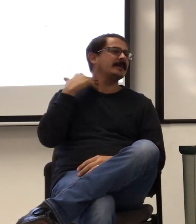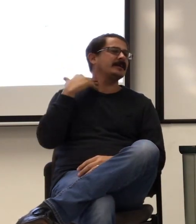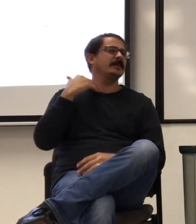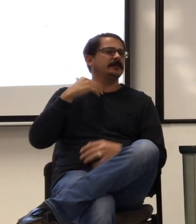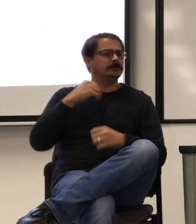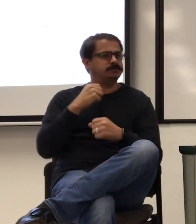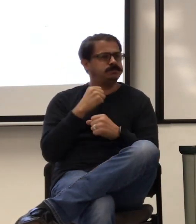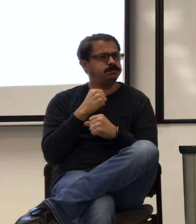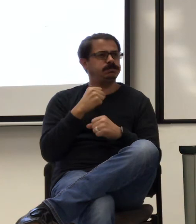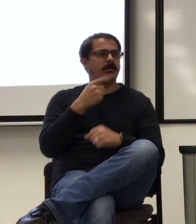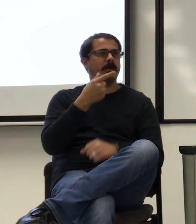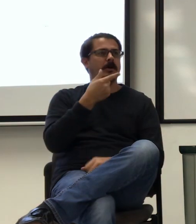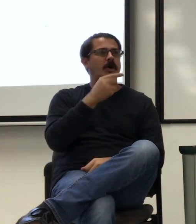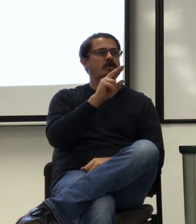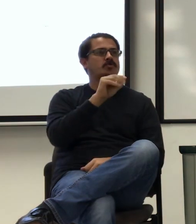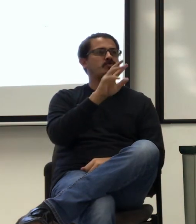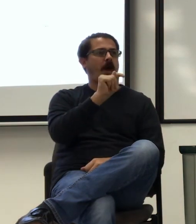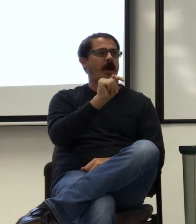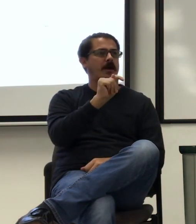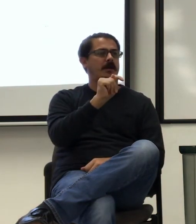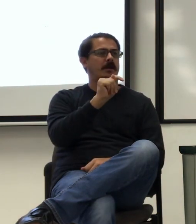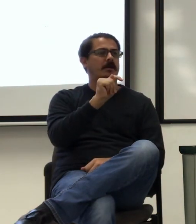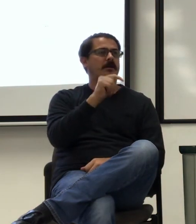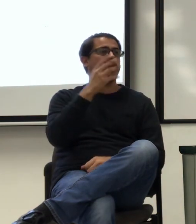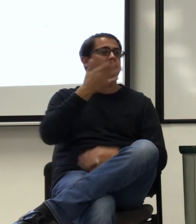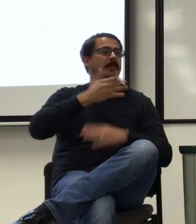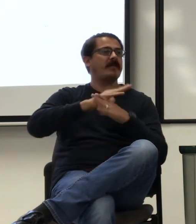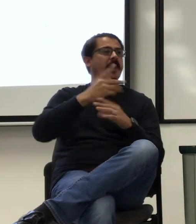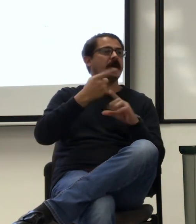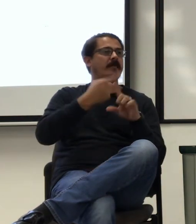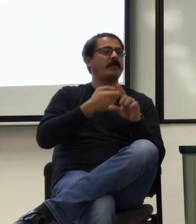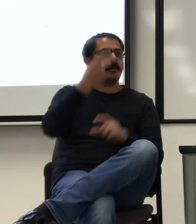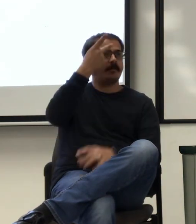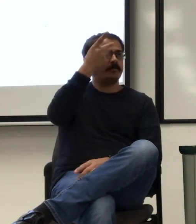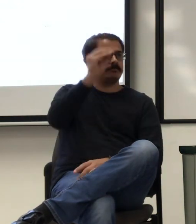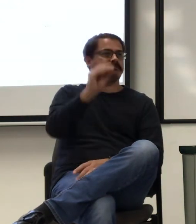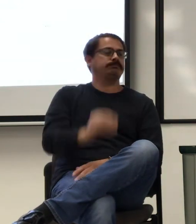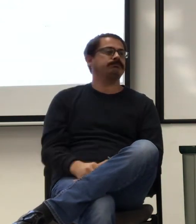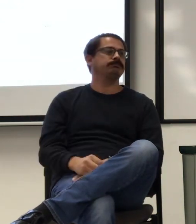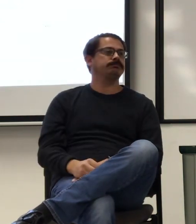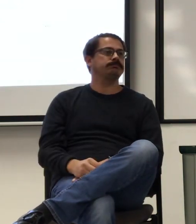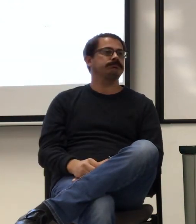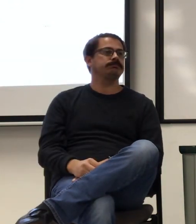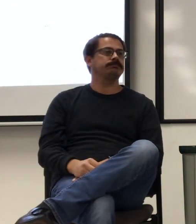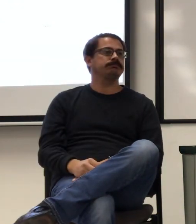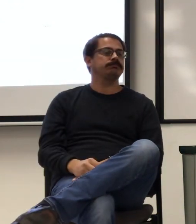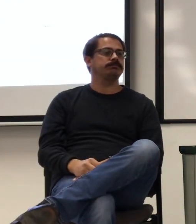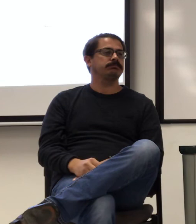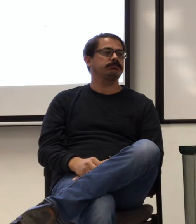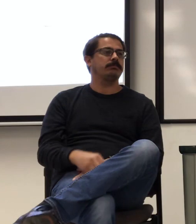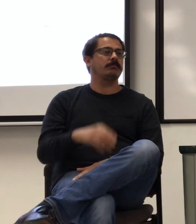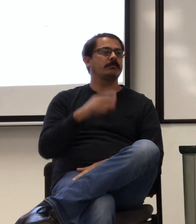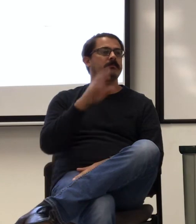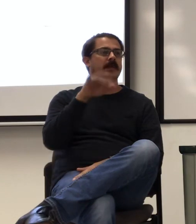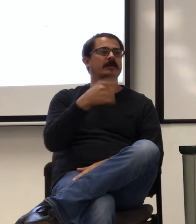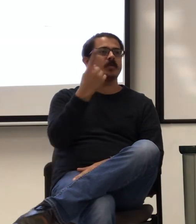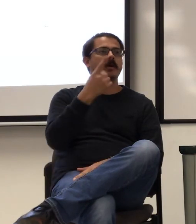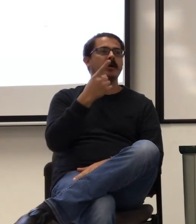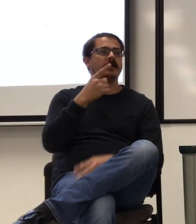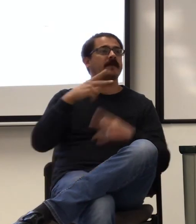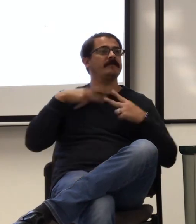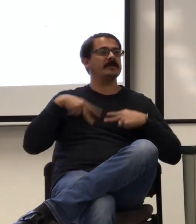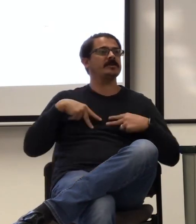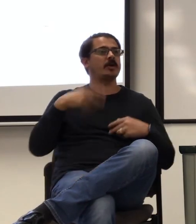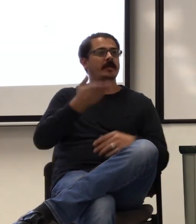of grunt, and it prevents them from blacking out. So that's one of the super physiology